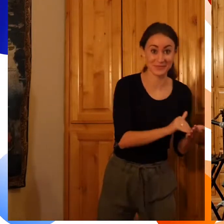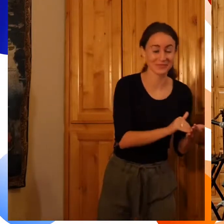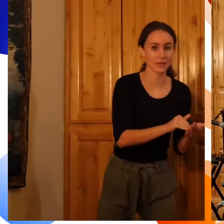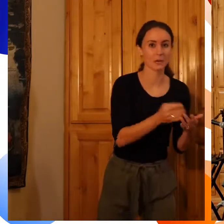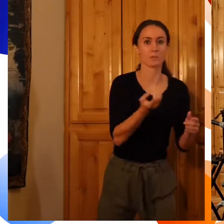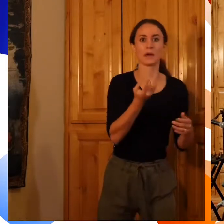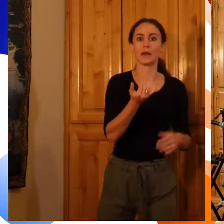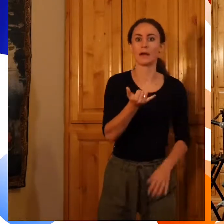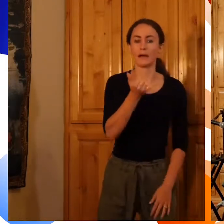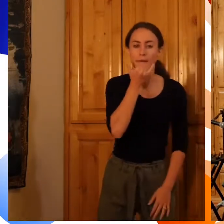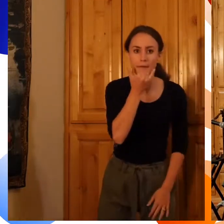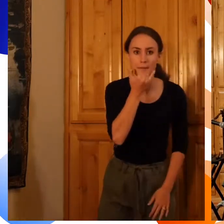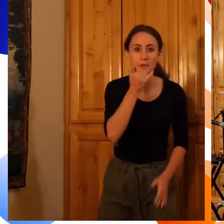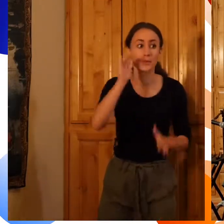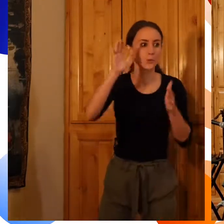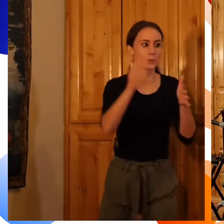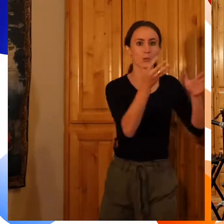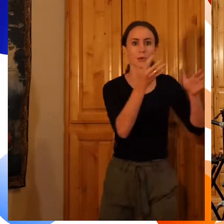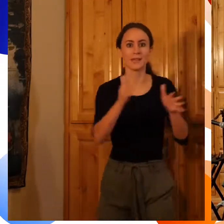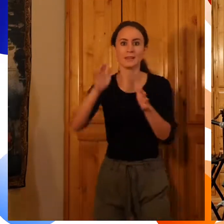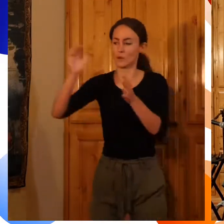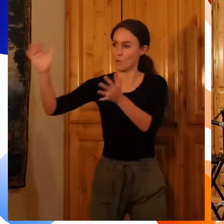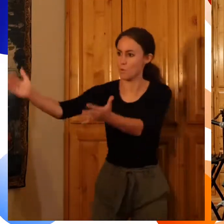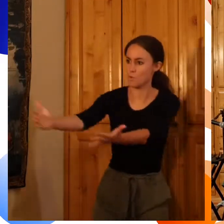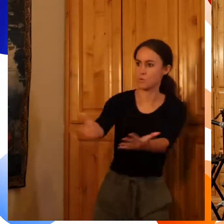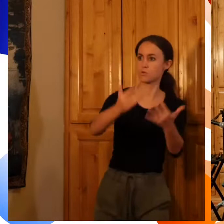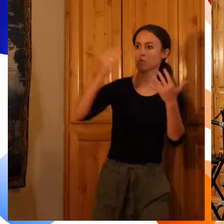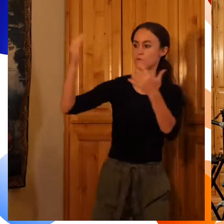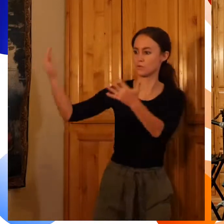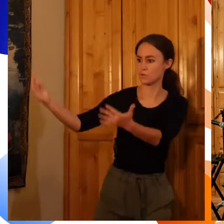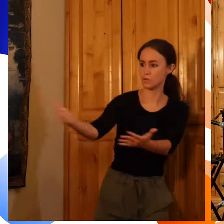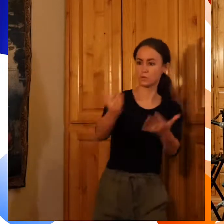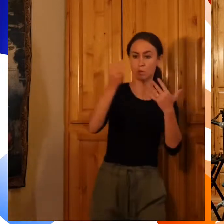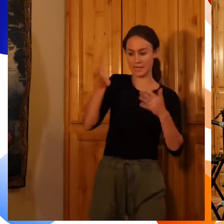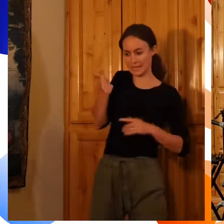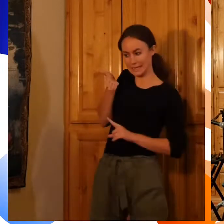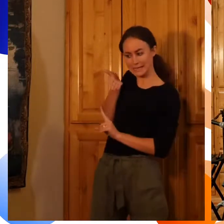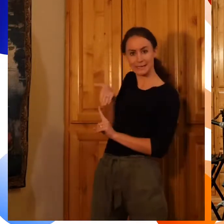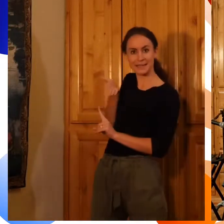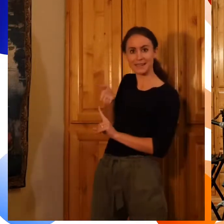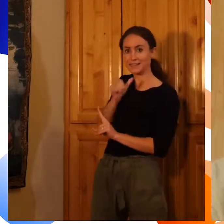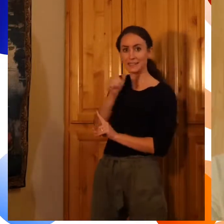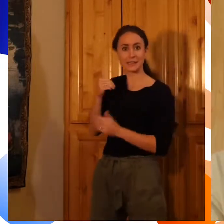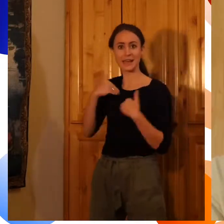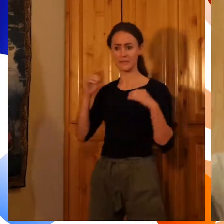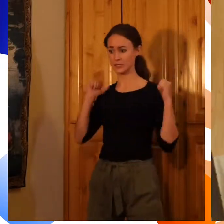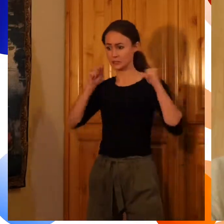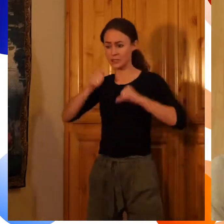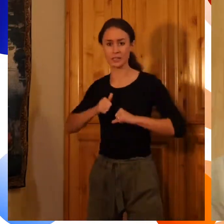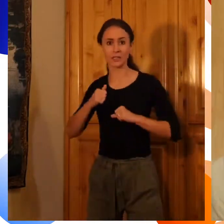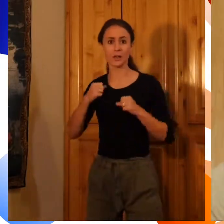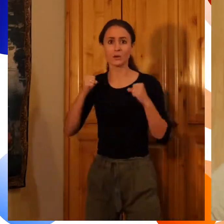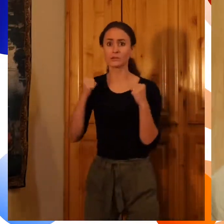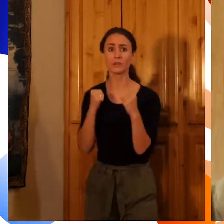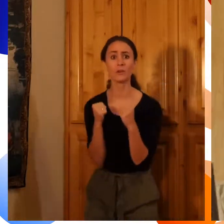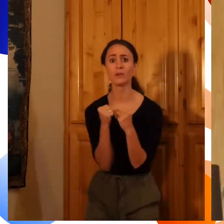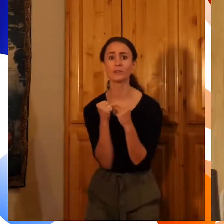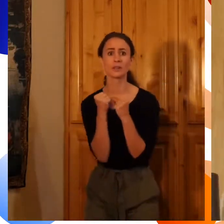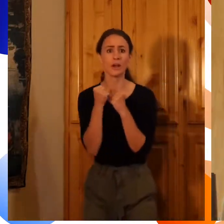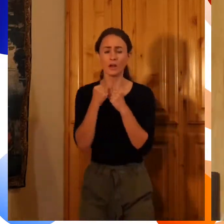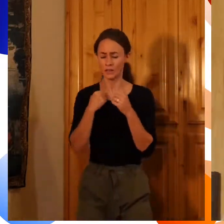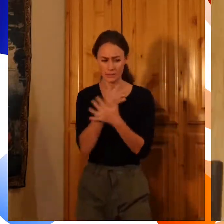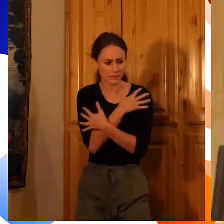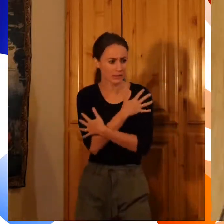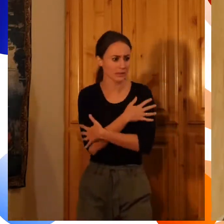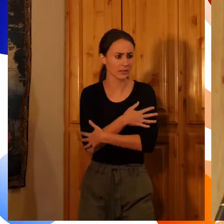Donald had neither a coat nor a jacket. And as he lay in his hiding place, shivering from the cold and his nose dripping